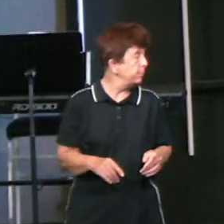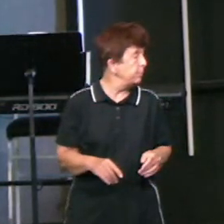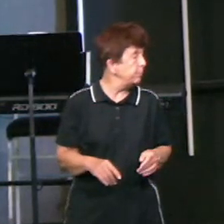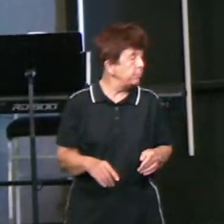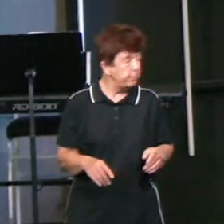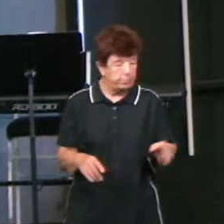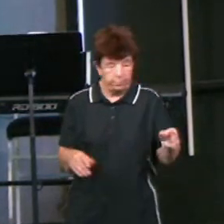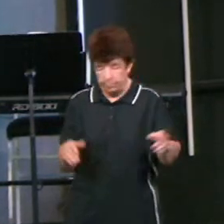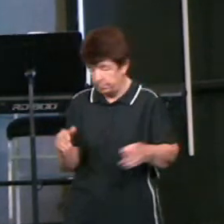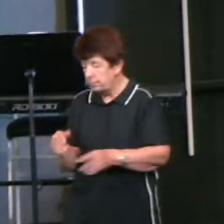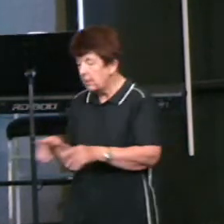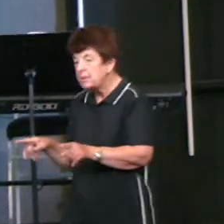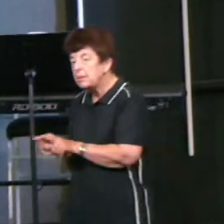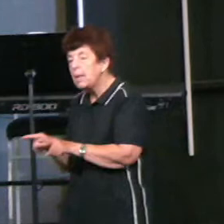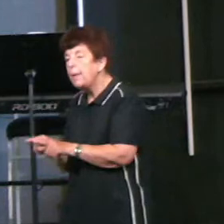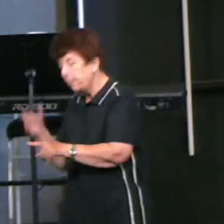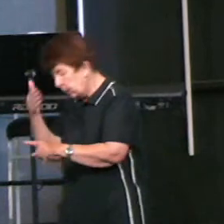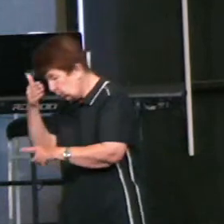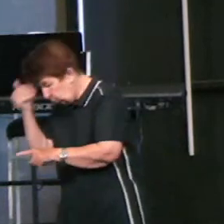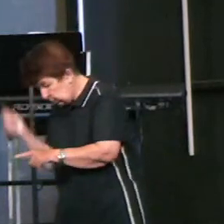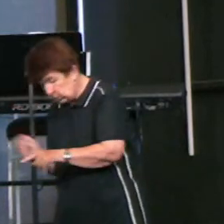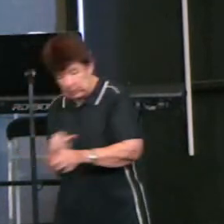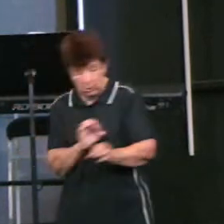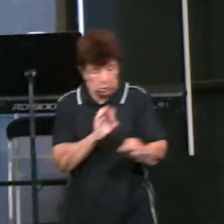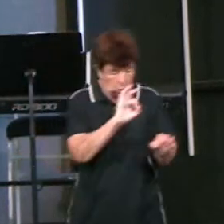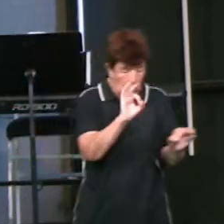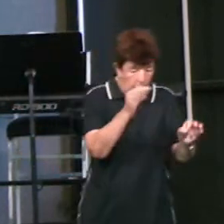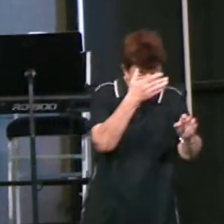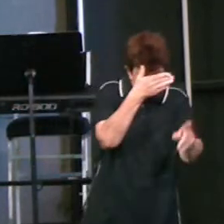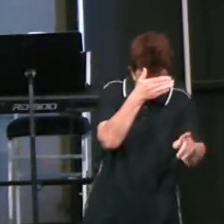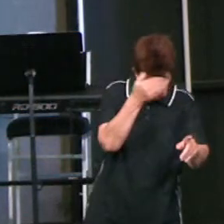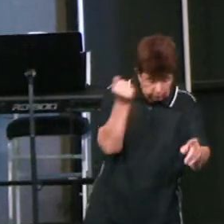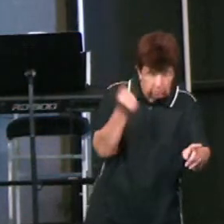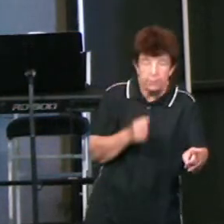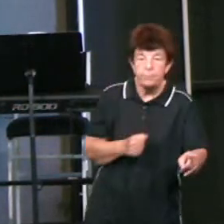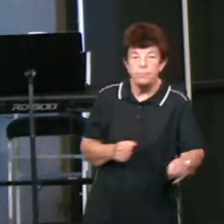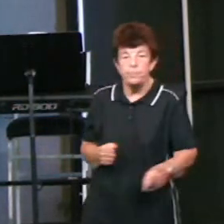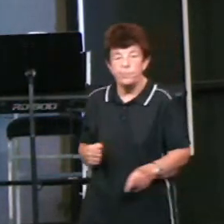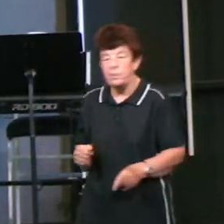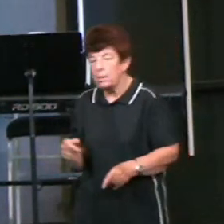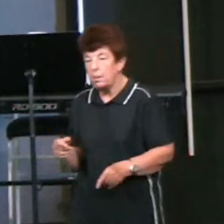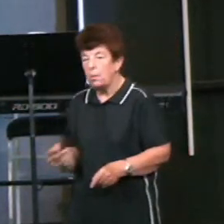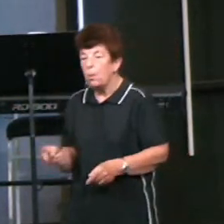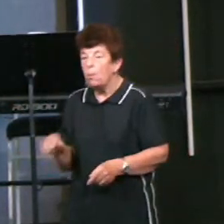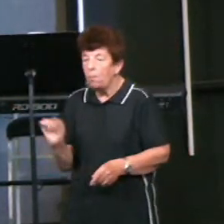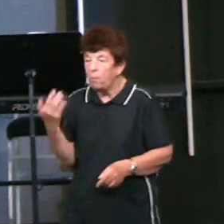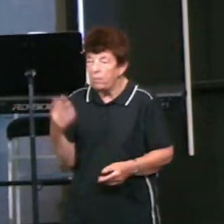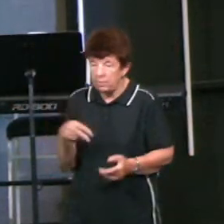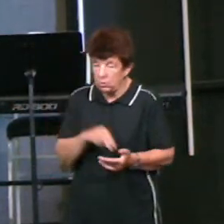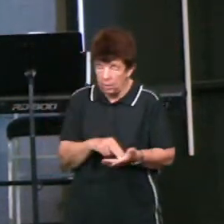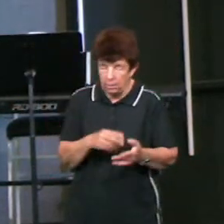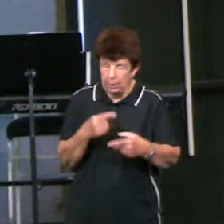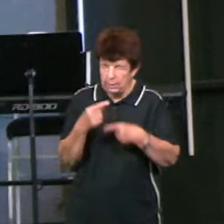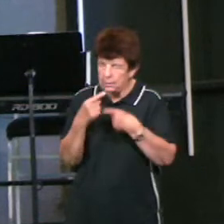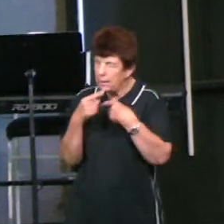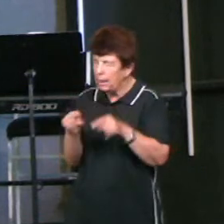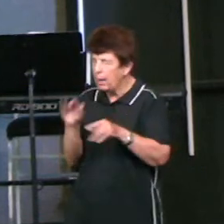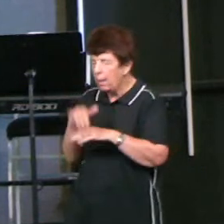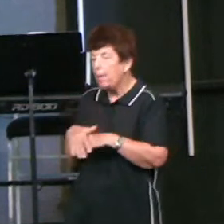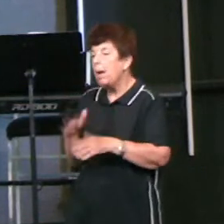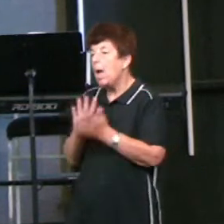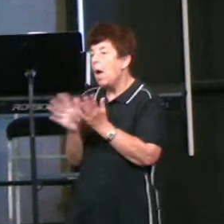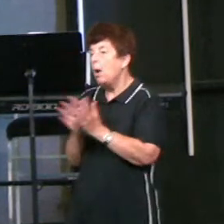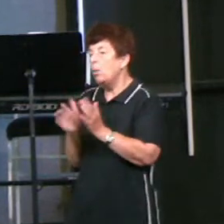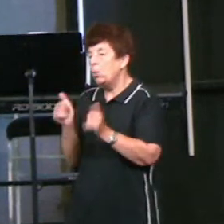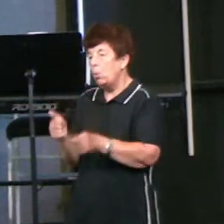earlier, Christian and non-Christian. We can stand here this morning. We've already declared how good God is, right? We can see